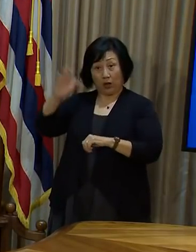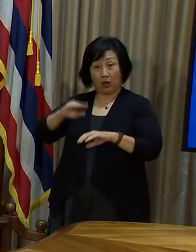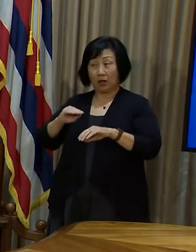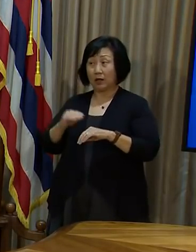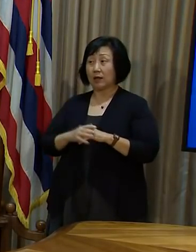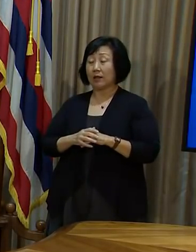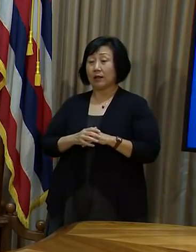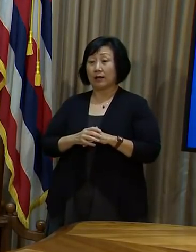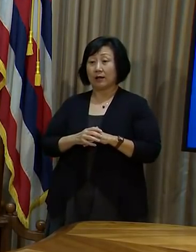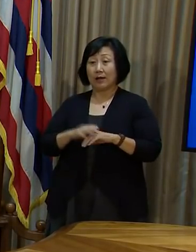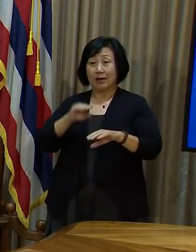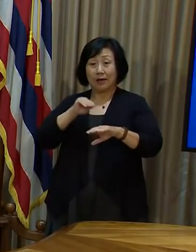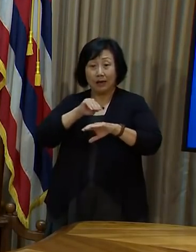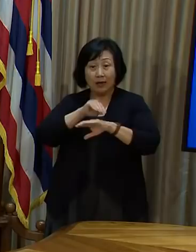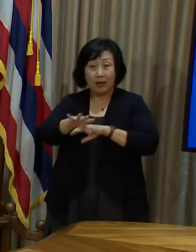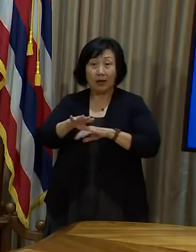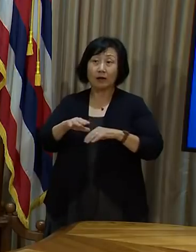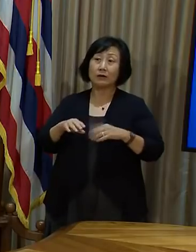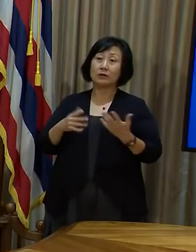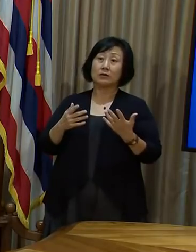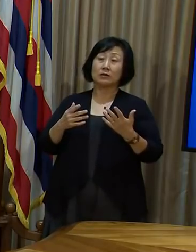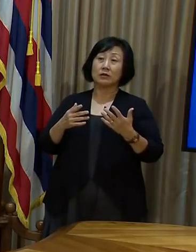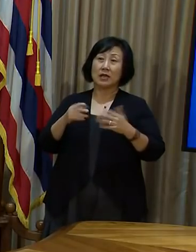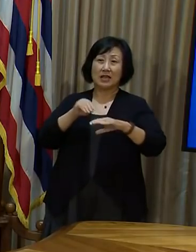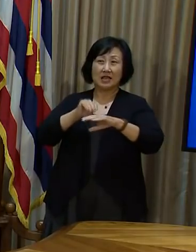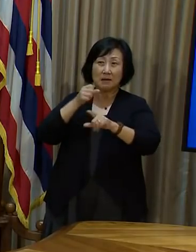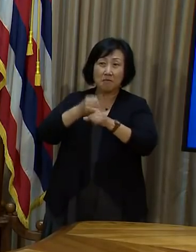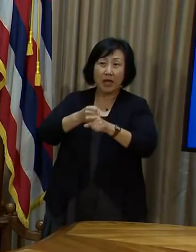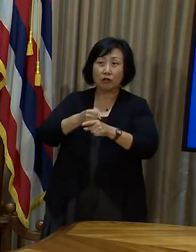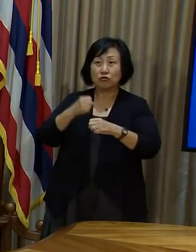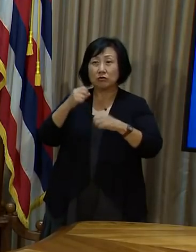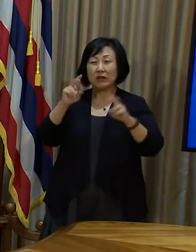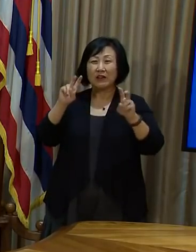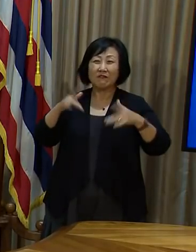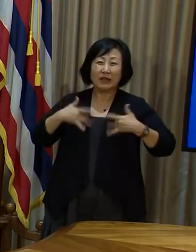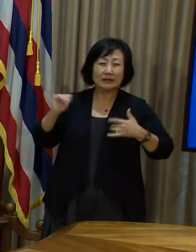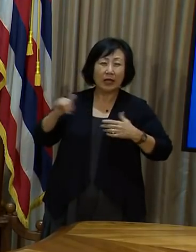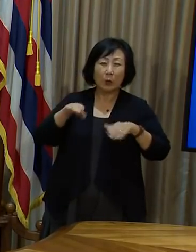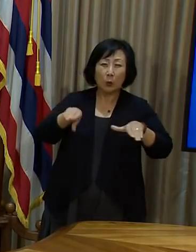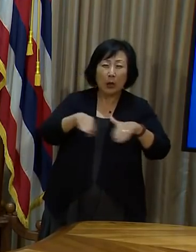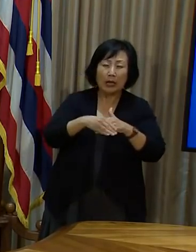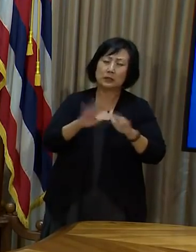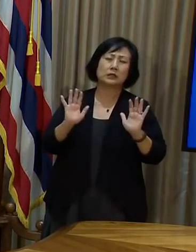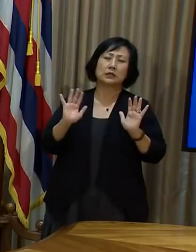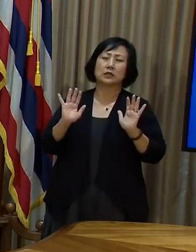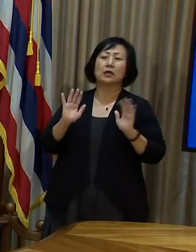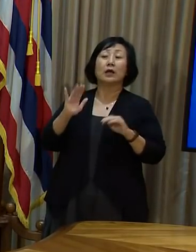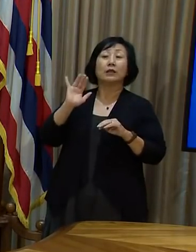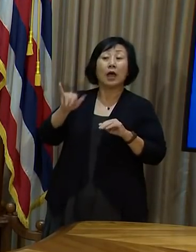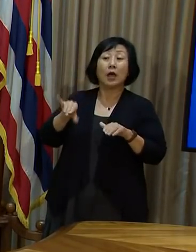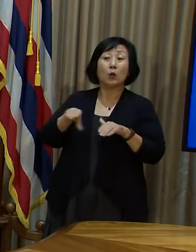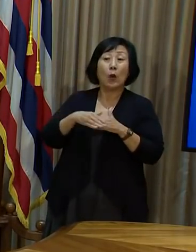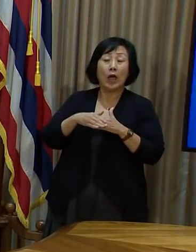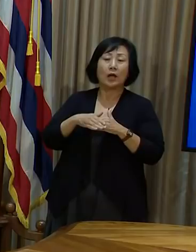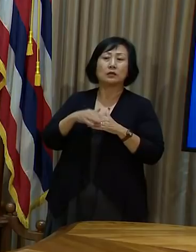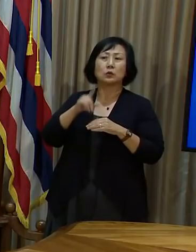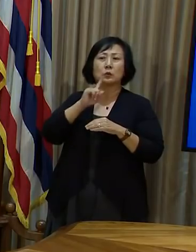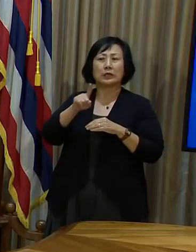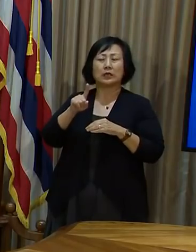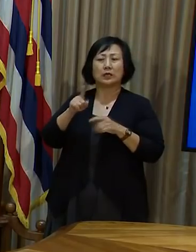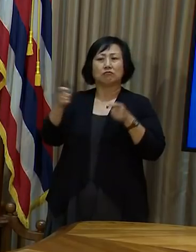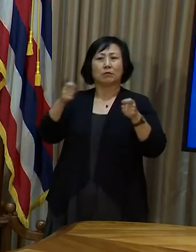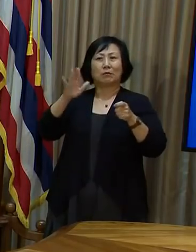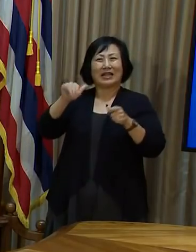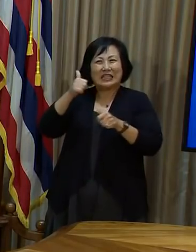directly impact structured events, weddings, which are governed by the proclamations issued by